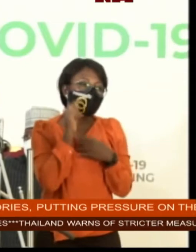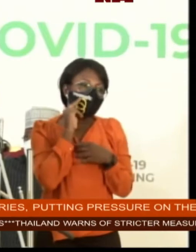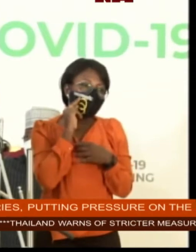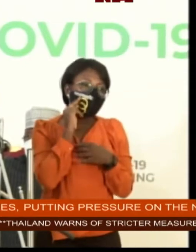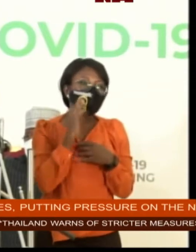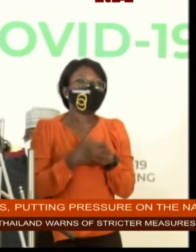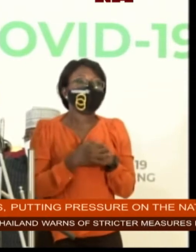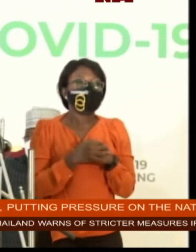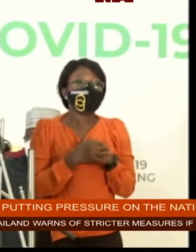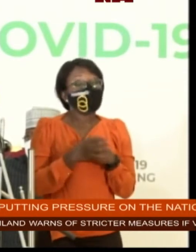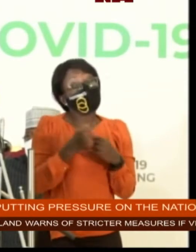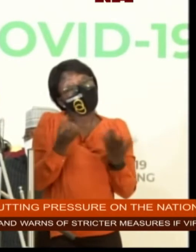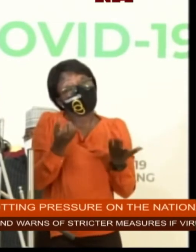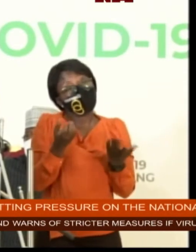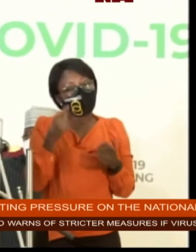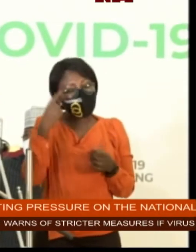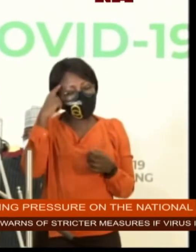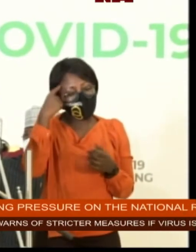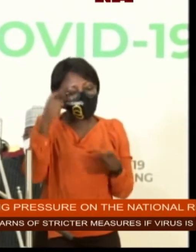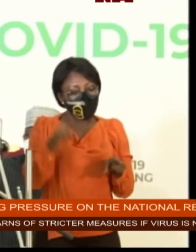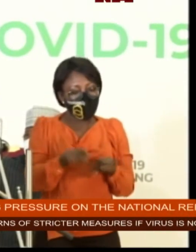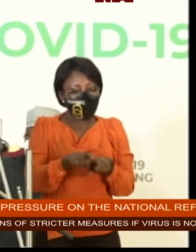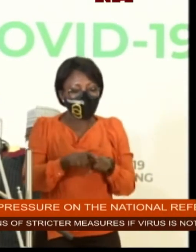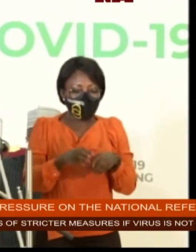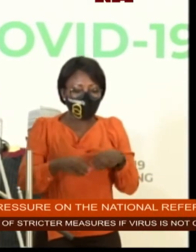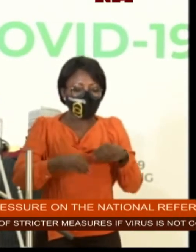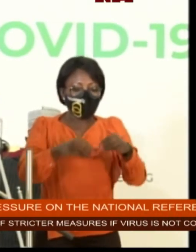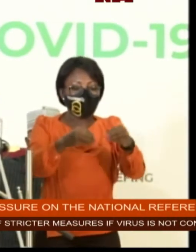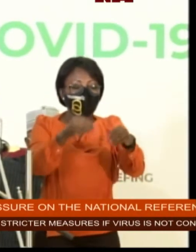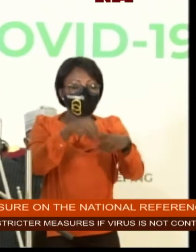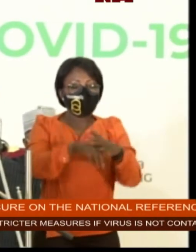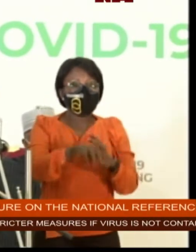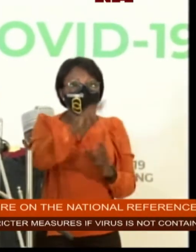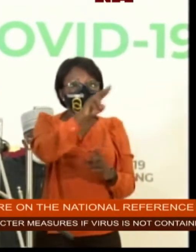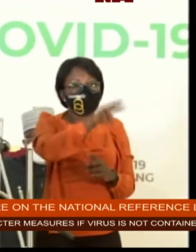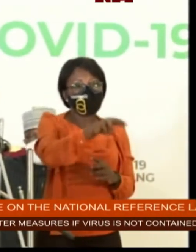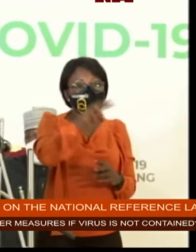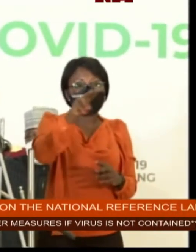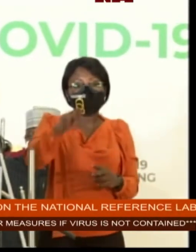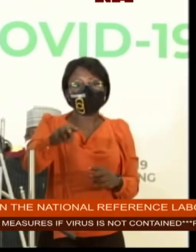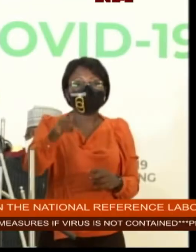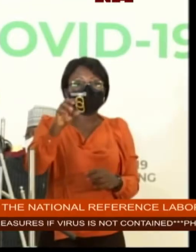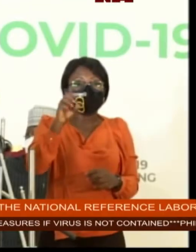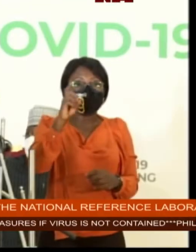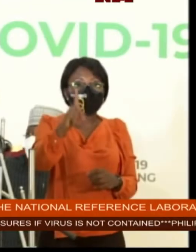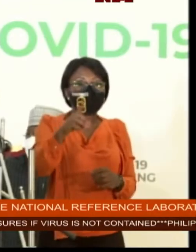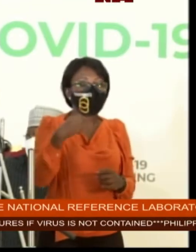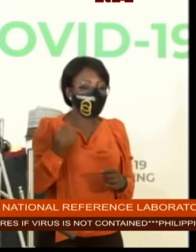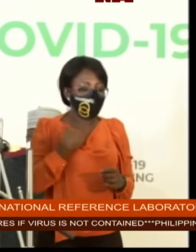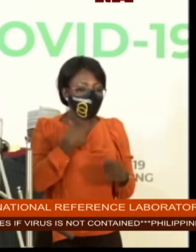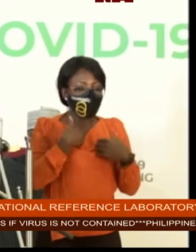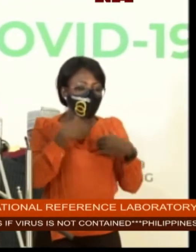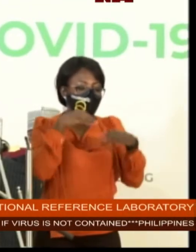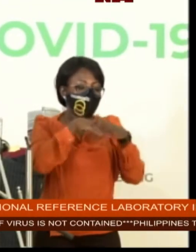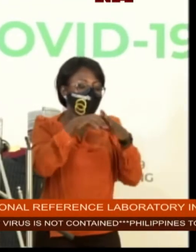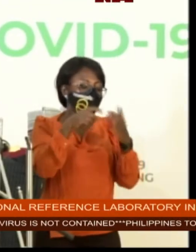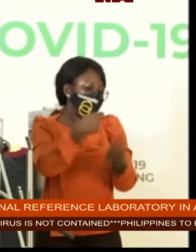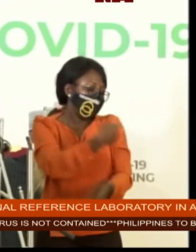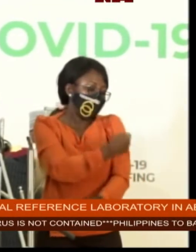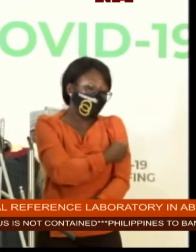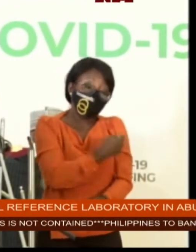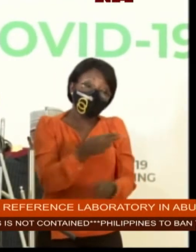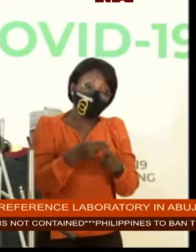world this year. So I think as we move into 2021 and hopefully have access to vaccines